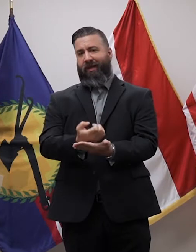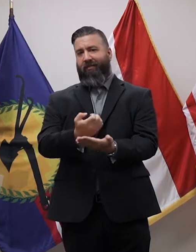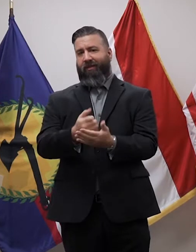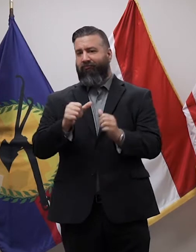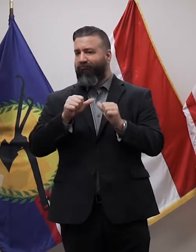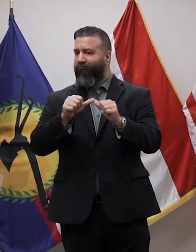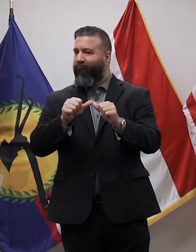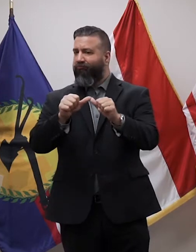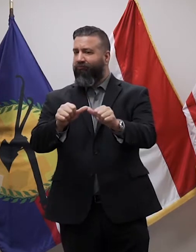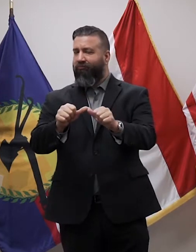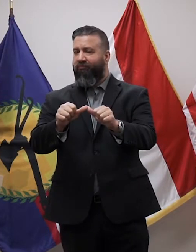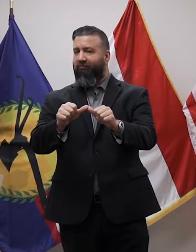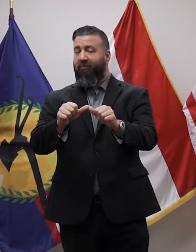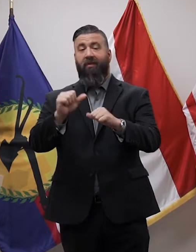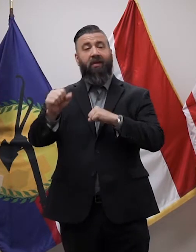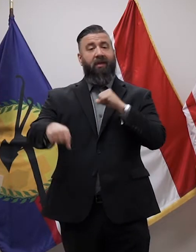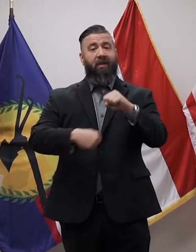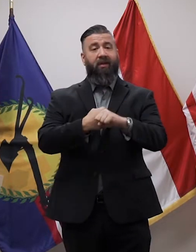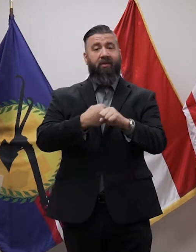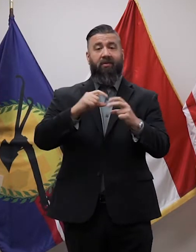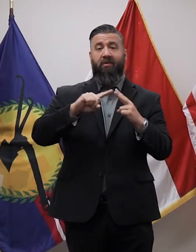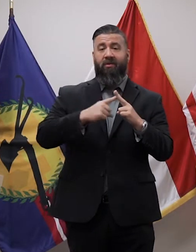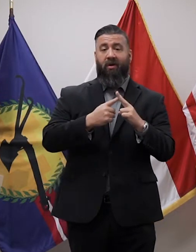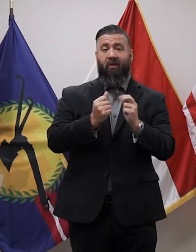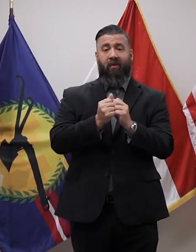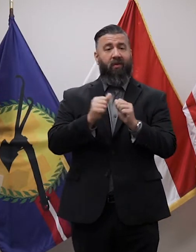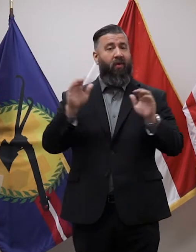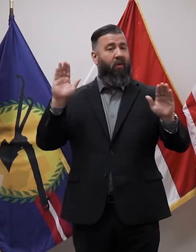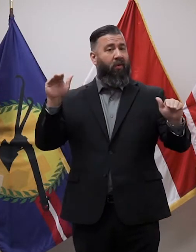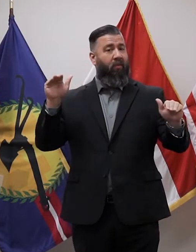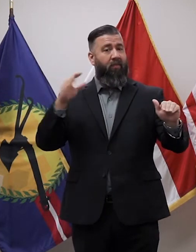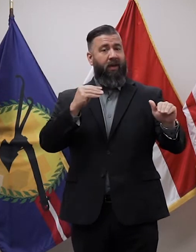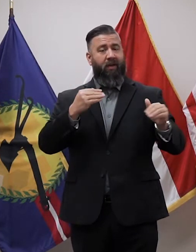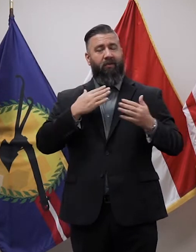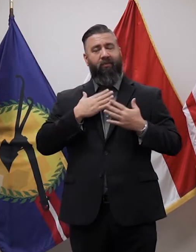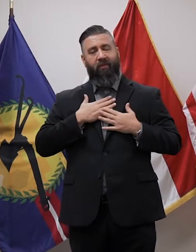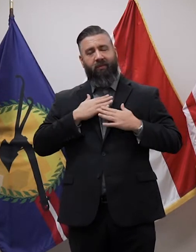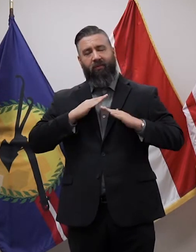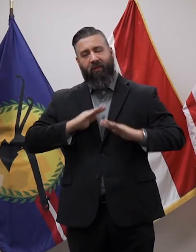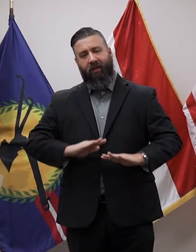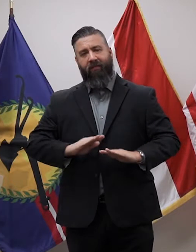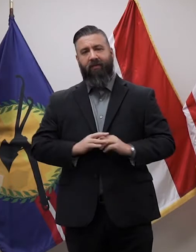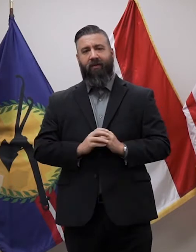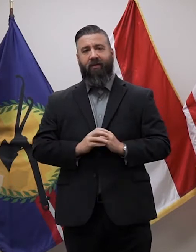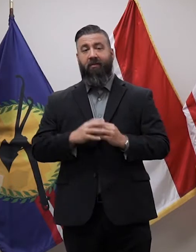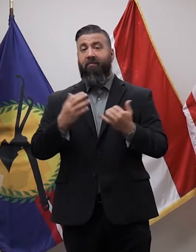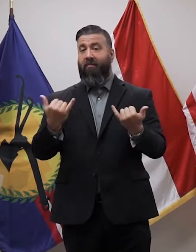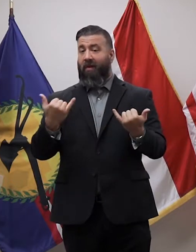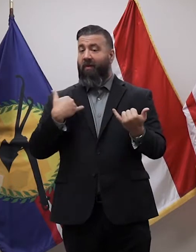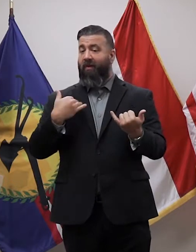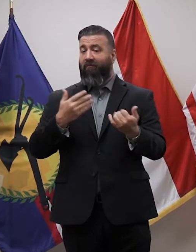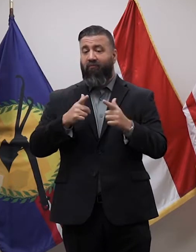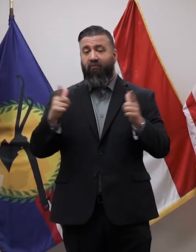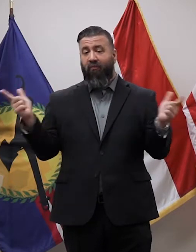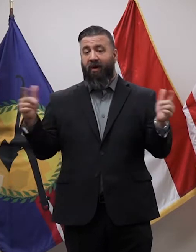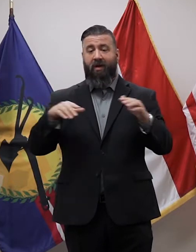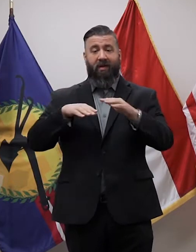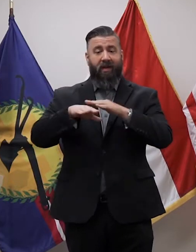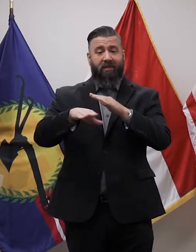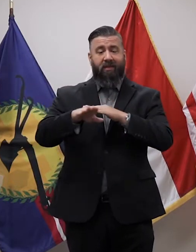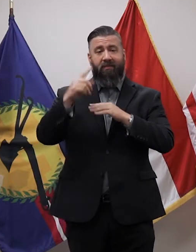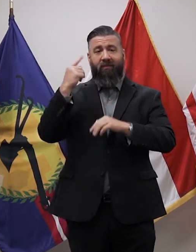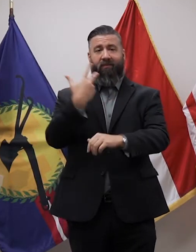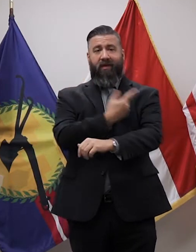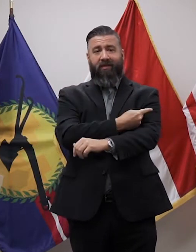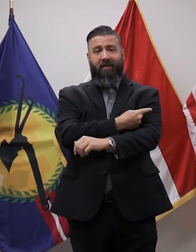year began with hope and relief. However, with wide access to vaccines, we also saw a wave of